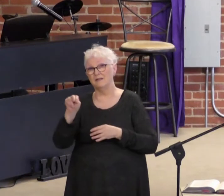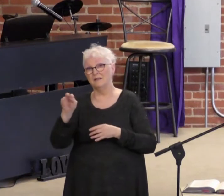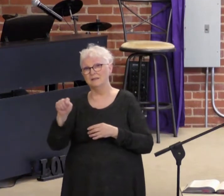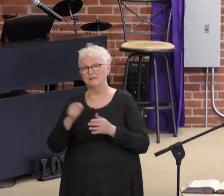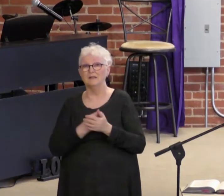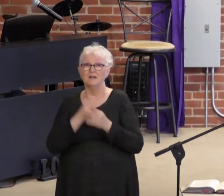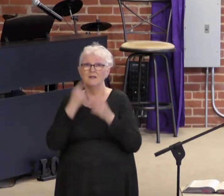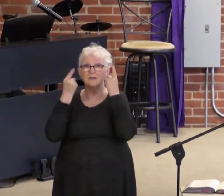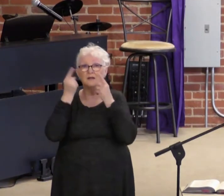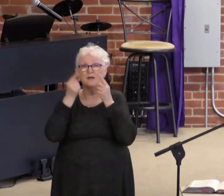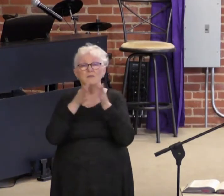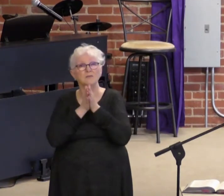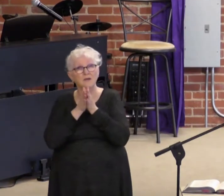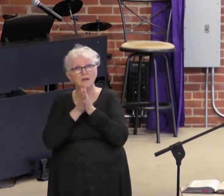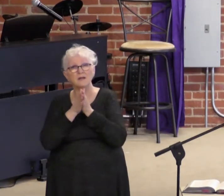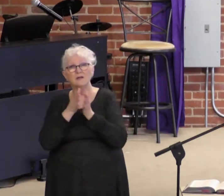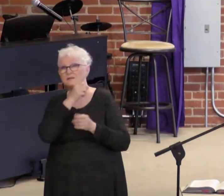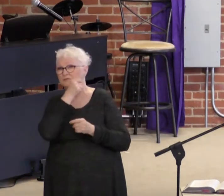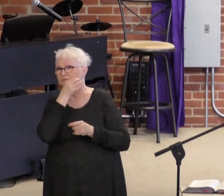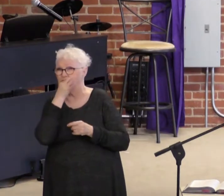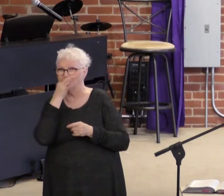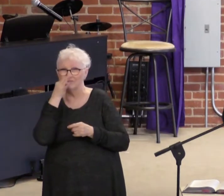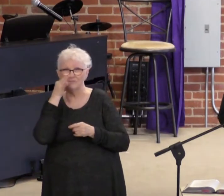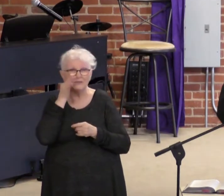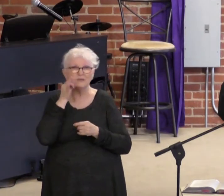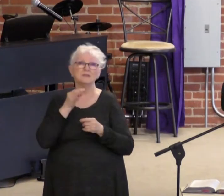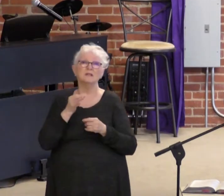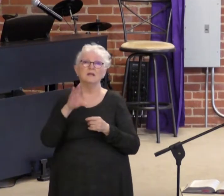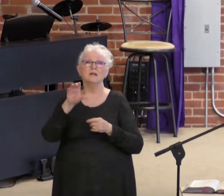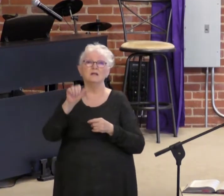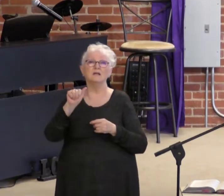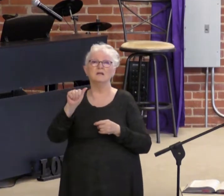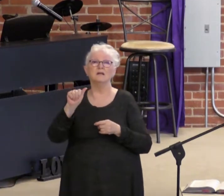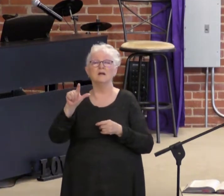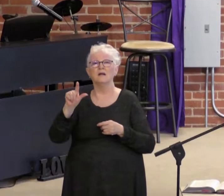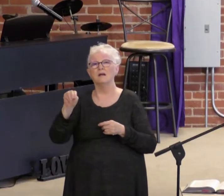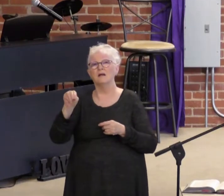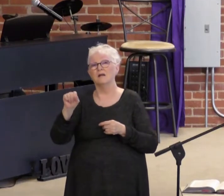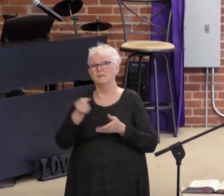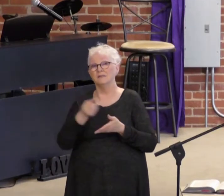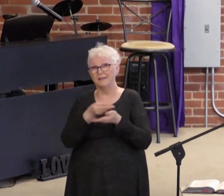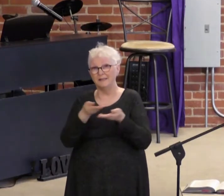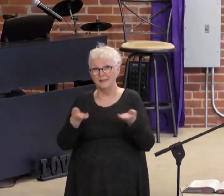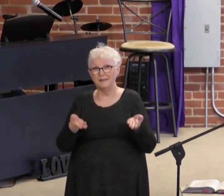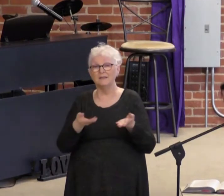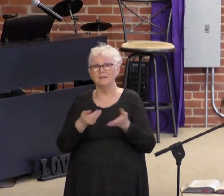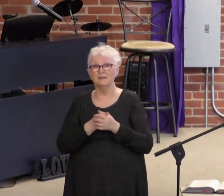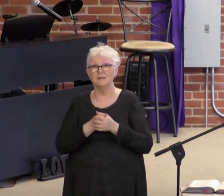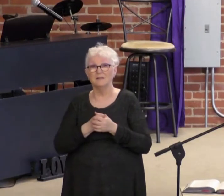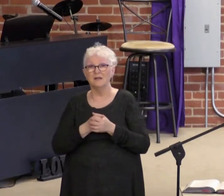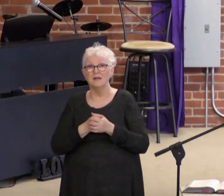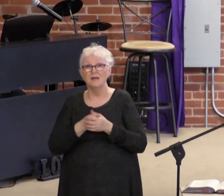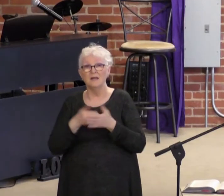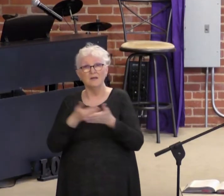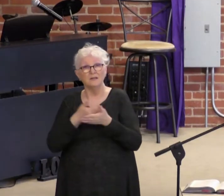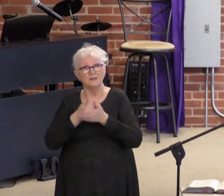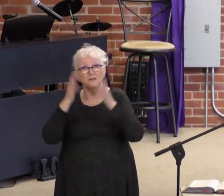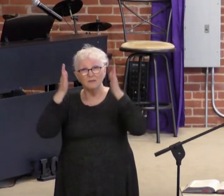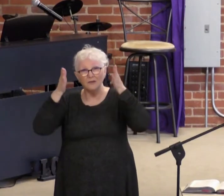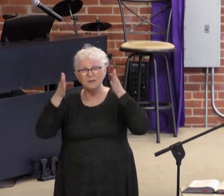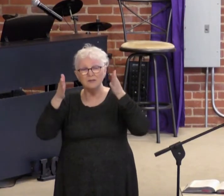and fasting and almsgiving, we try to have a renewed focus on what can I